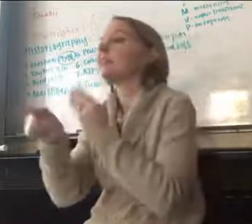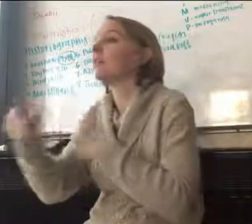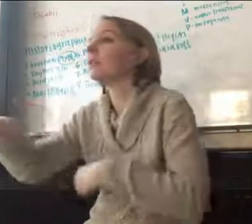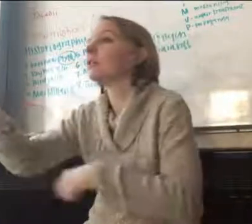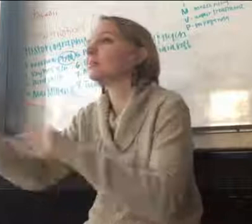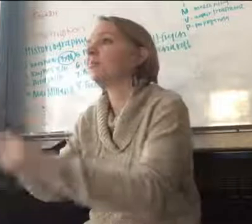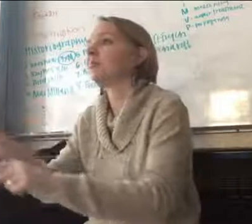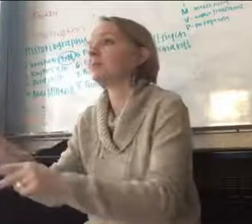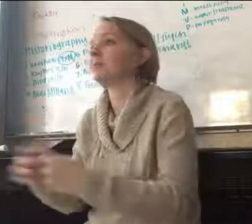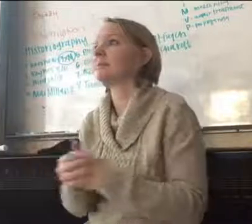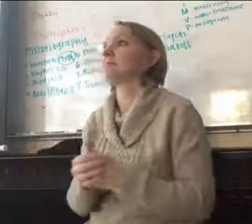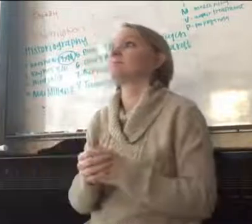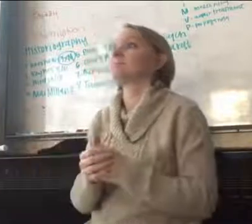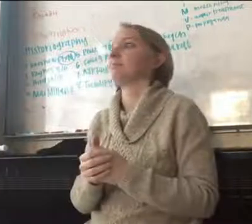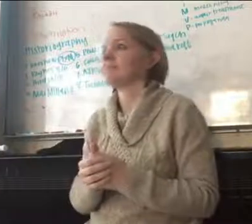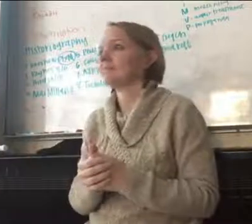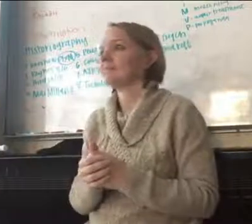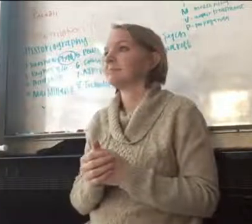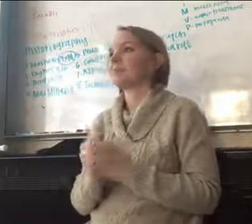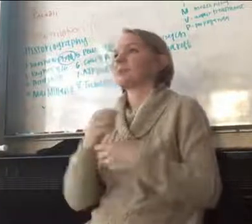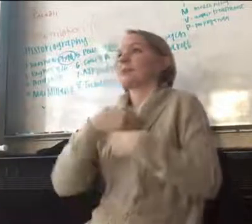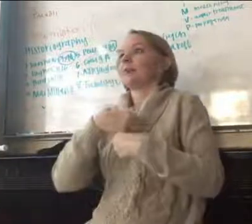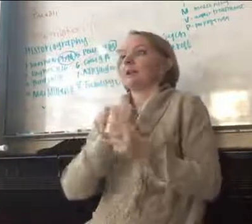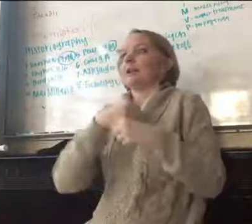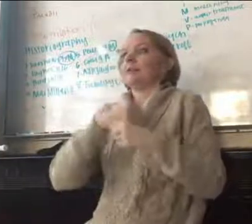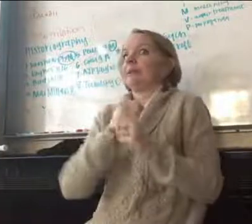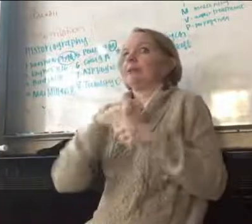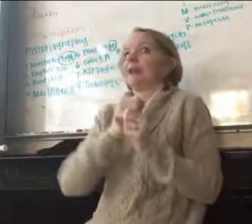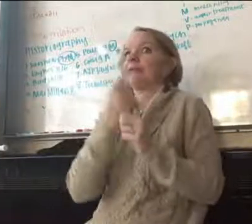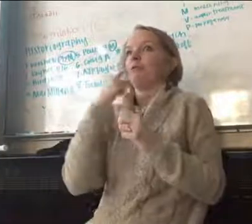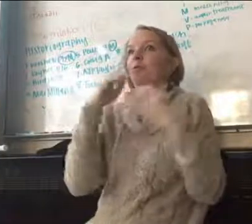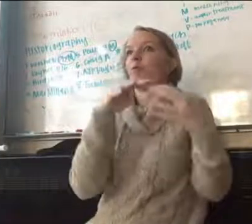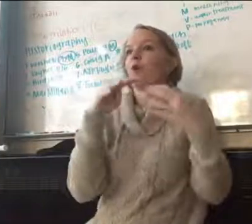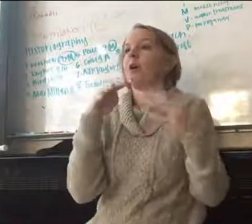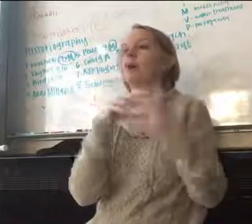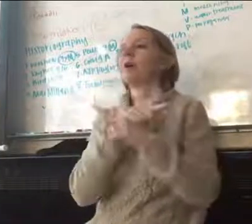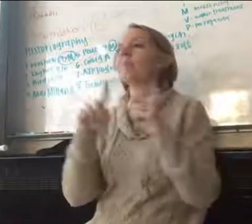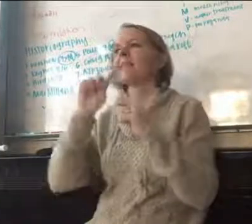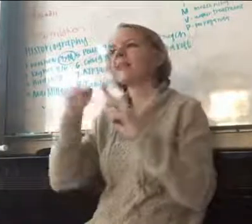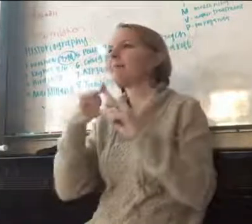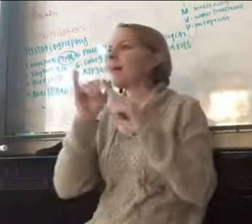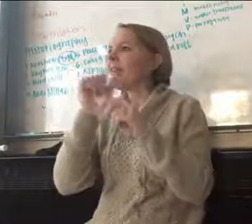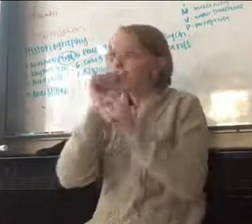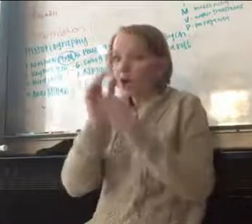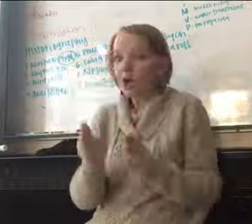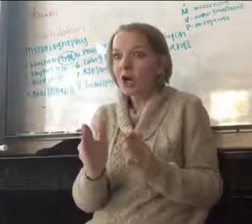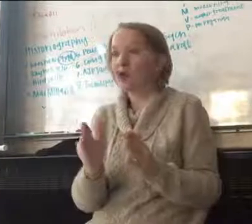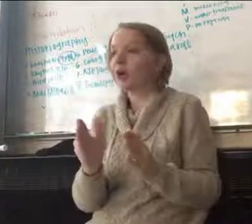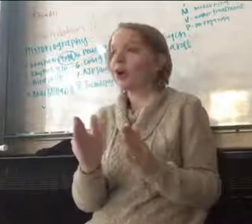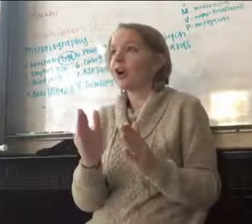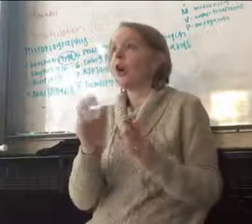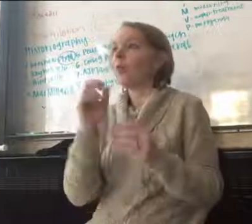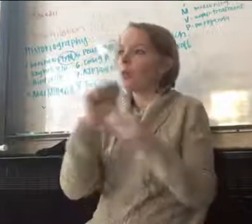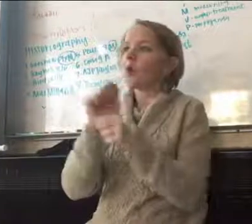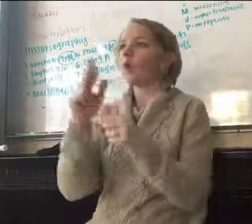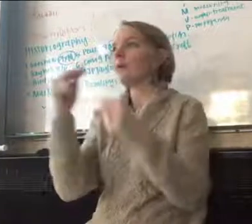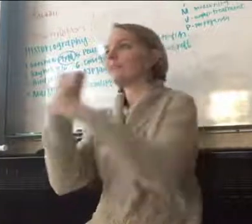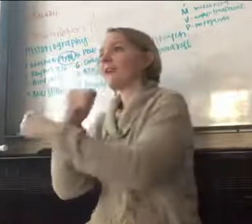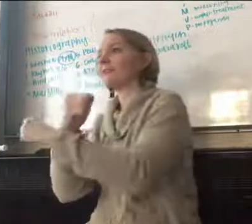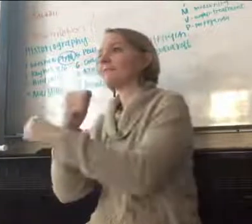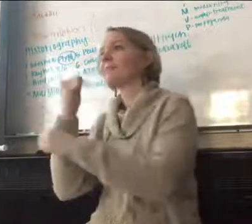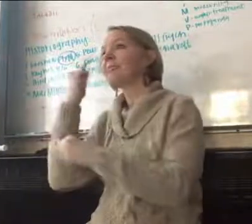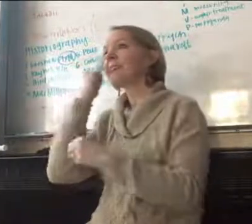idea is basically creating these munitions for the war. Well, the thing about this work or fight is if you were in a